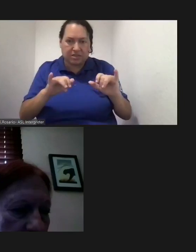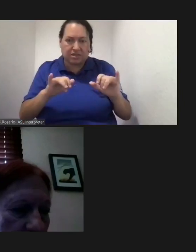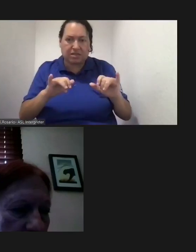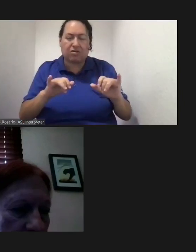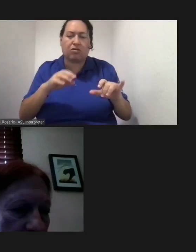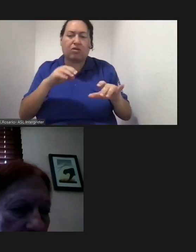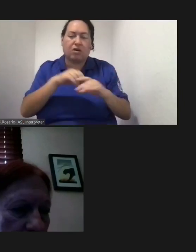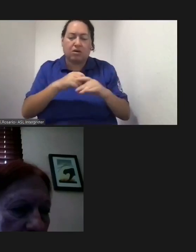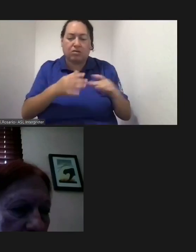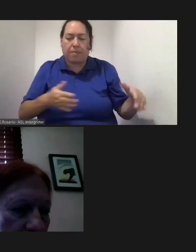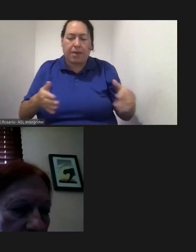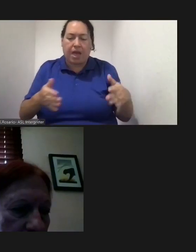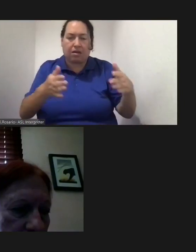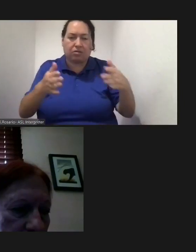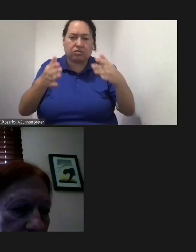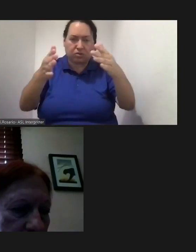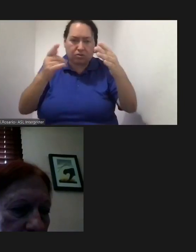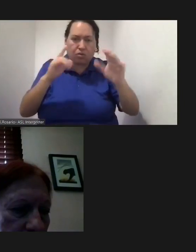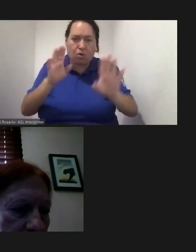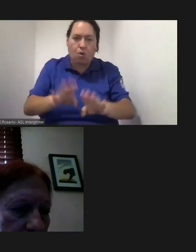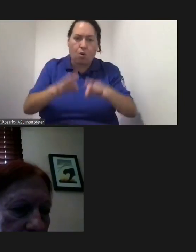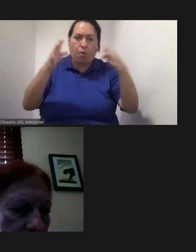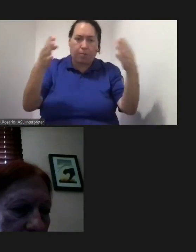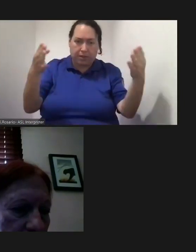and we are still in the path of